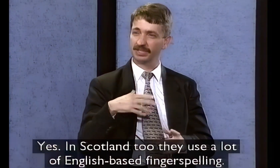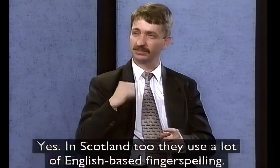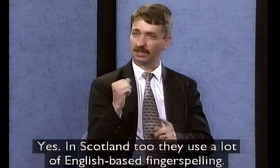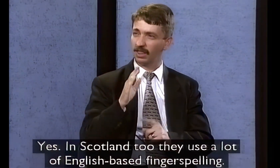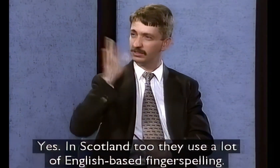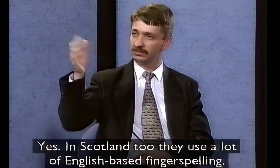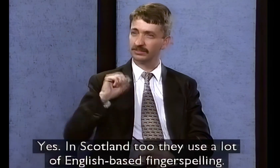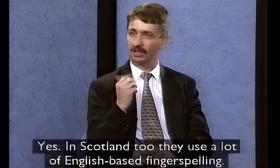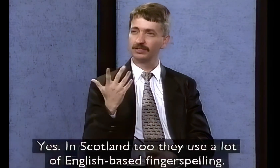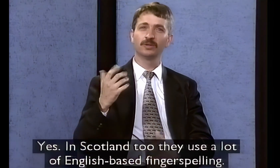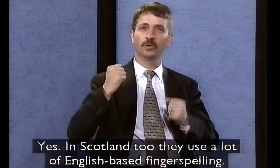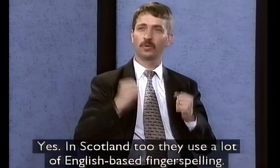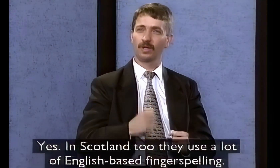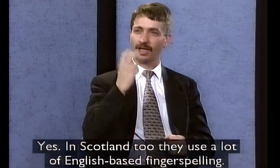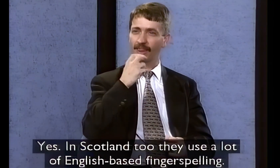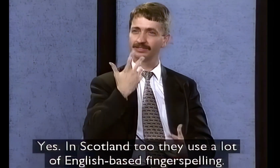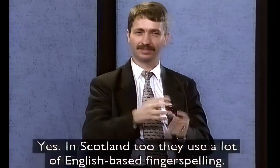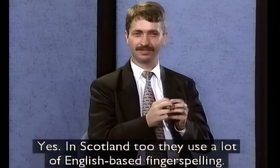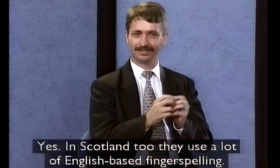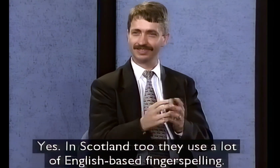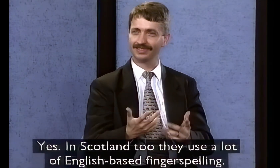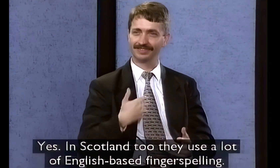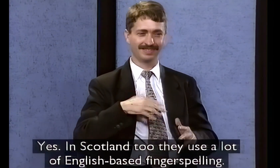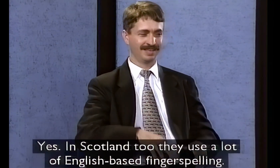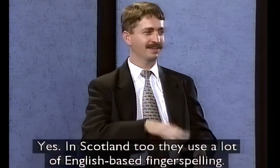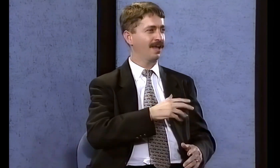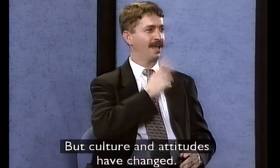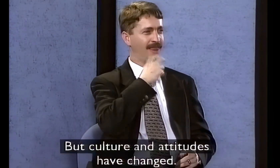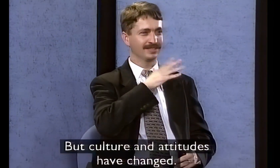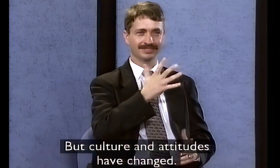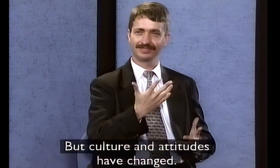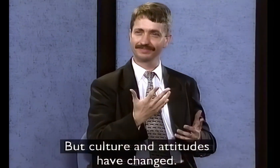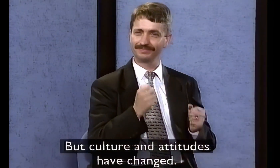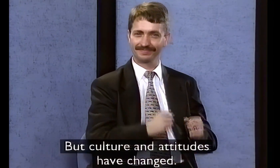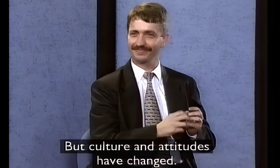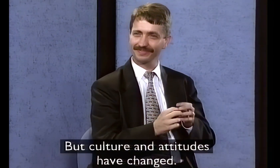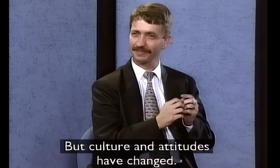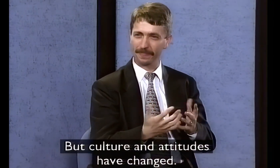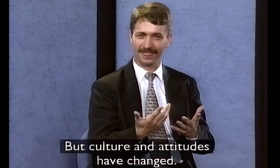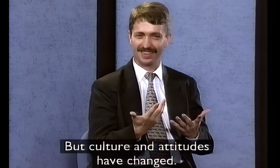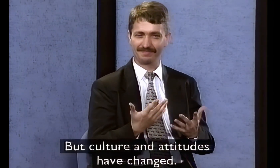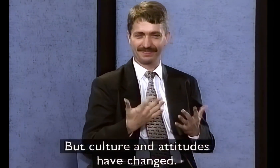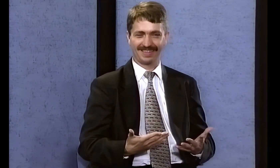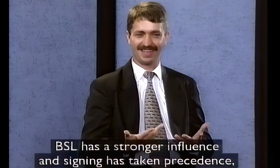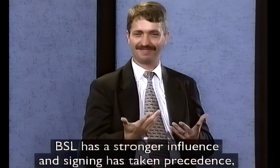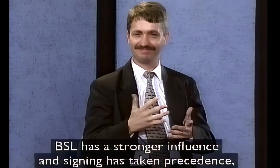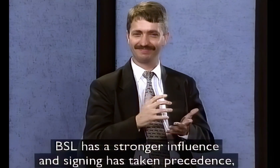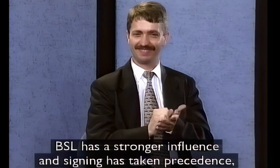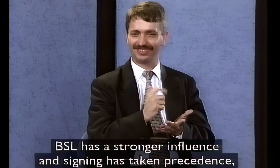same all over. I've been to Scotland, where there is a lot of fingerspelling, which is English-based, and here it's the same. But now culture and attitudes